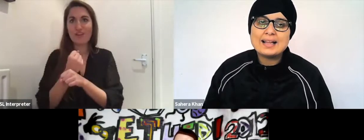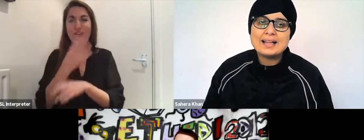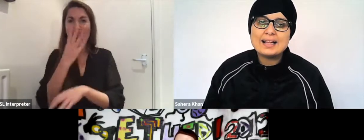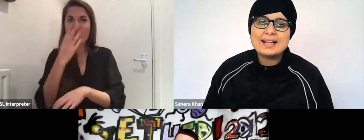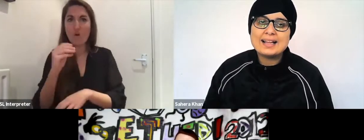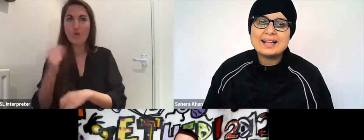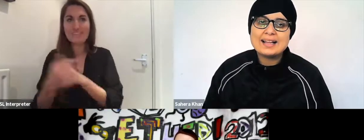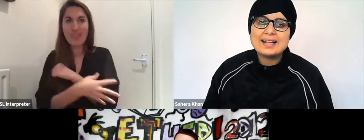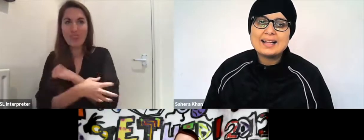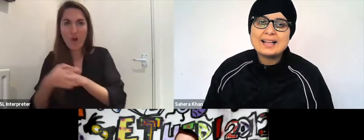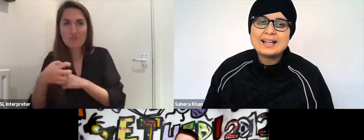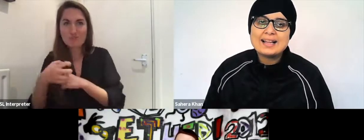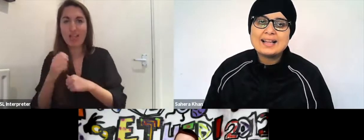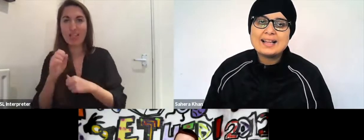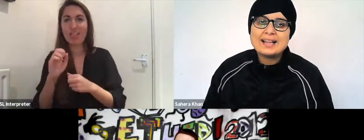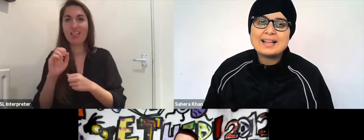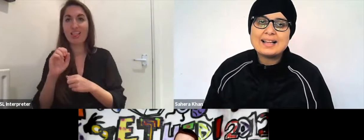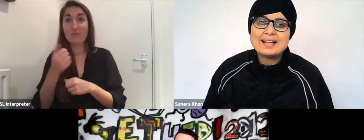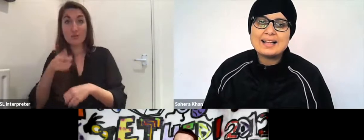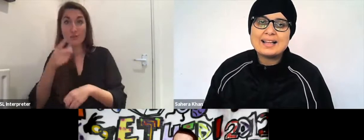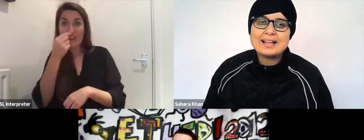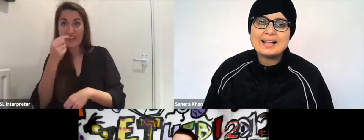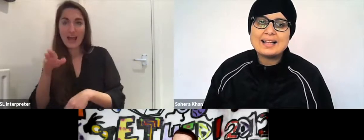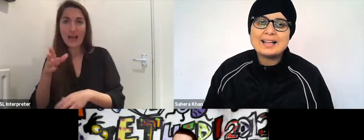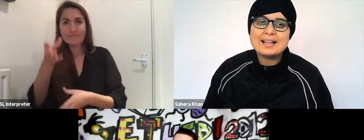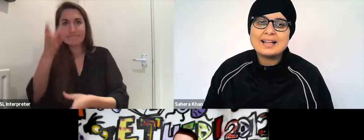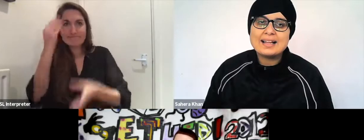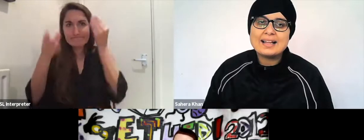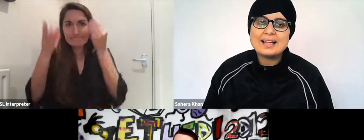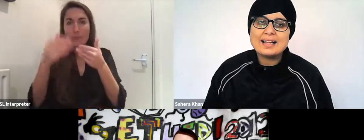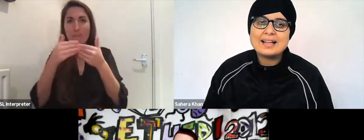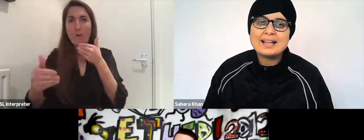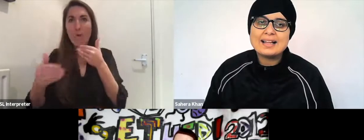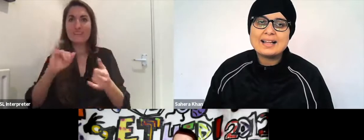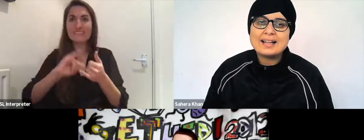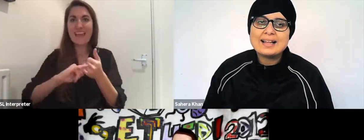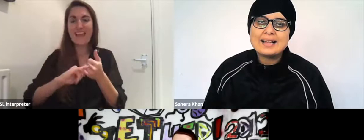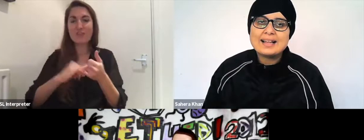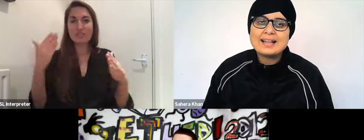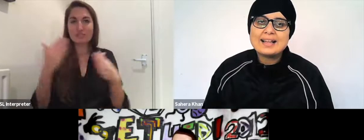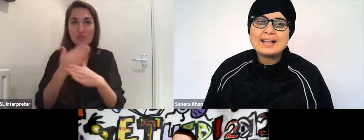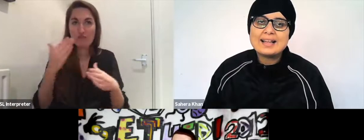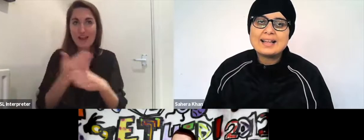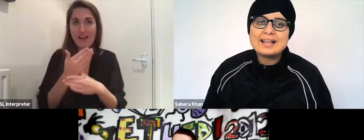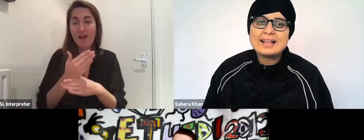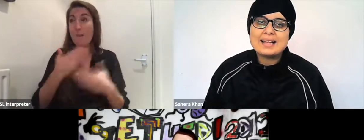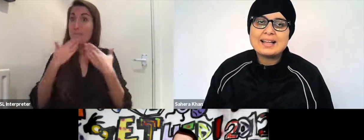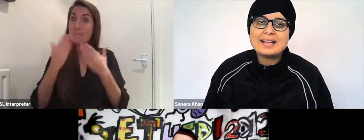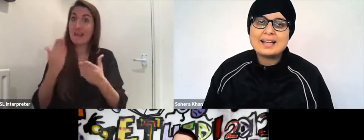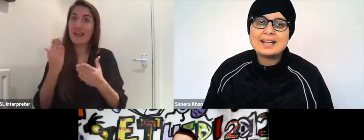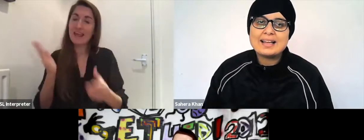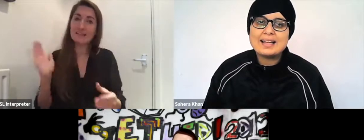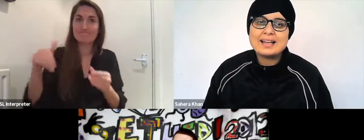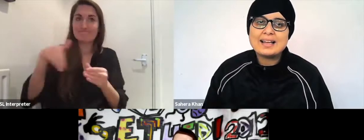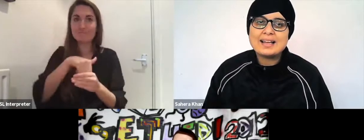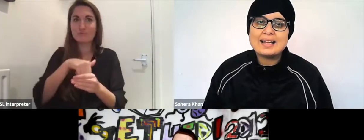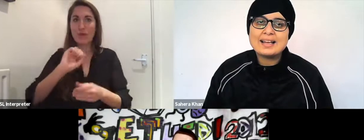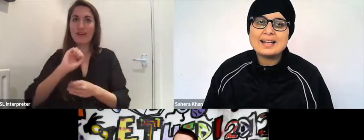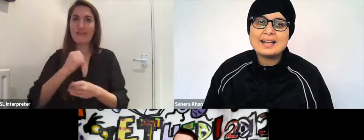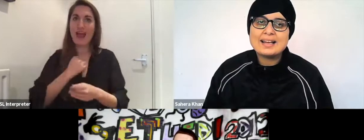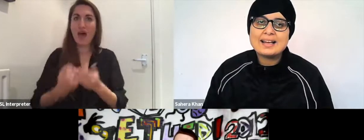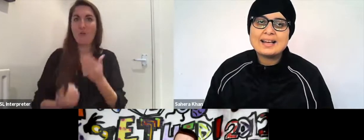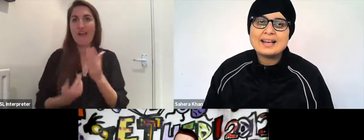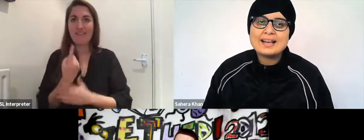and learn much more about Sahira's career, then join us on Saturday from 3 o'clock. You can